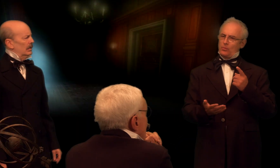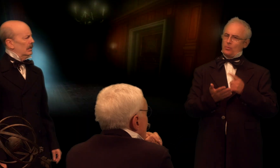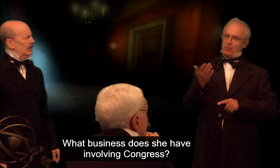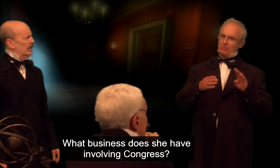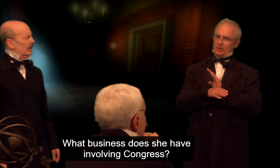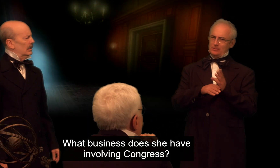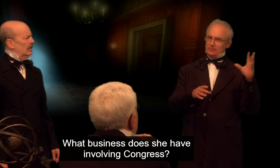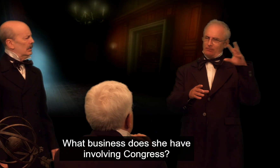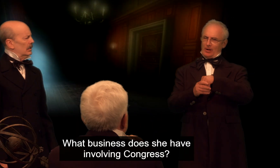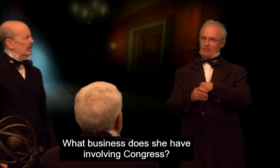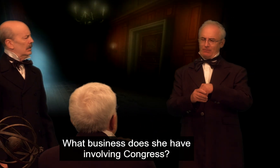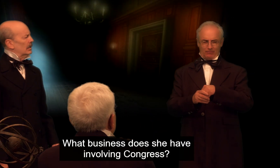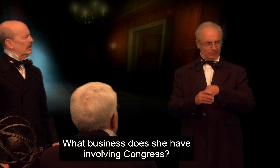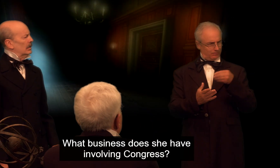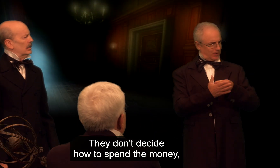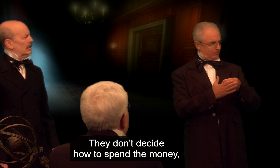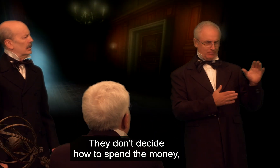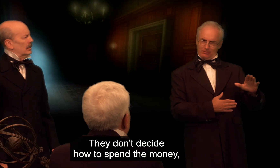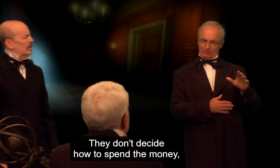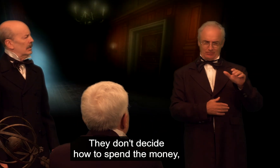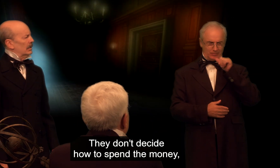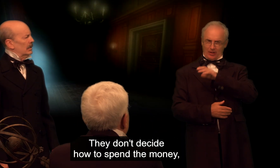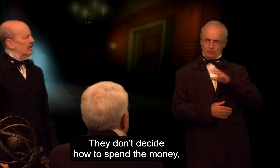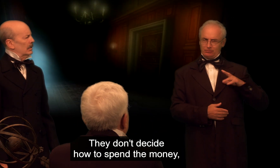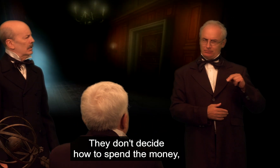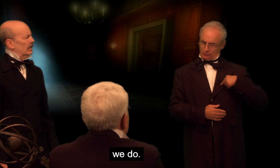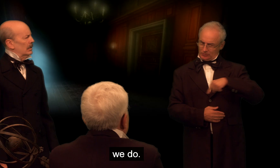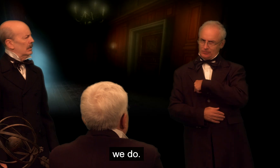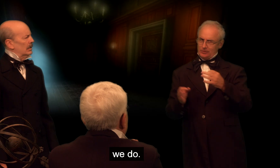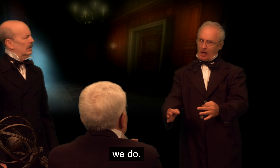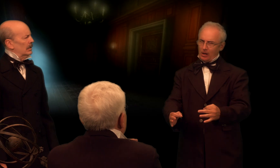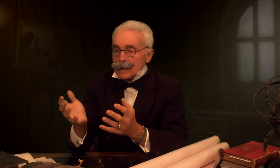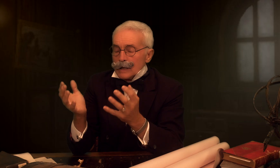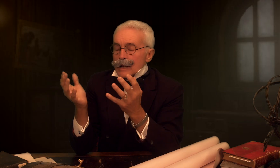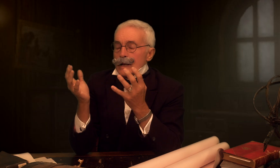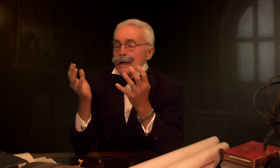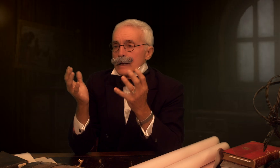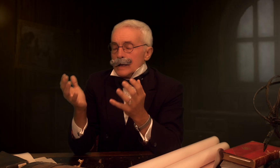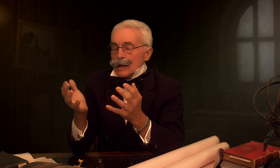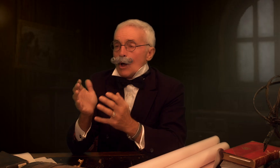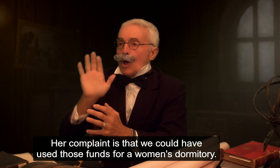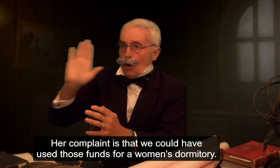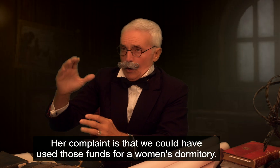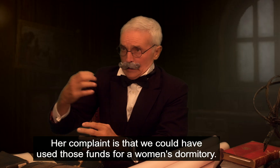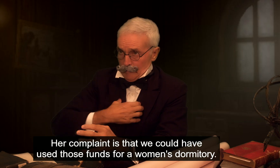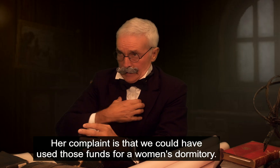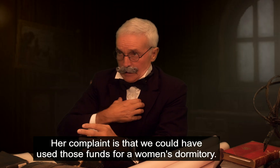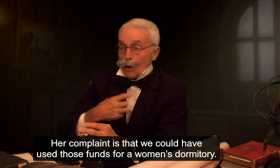What business does she have involving Congress? They don't decide how to spend the money. We do. Her complaint